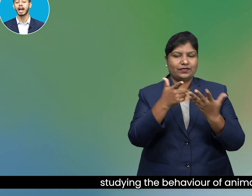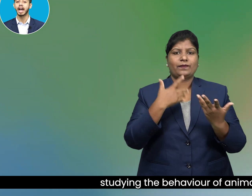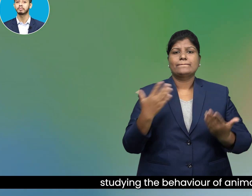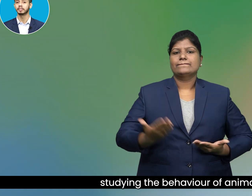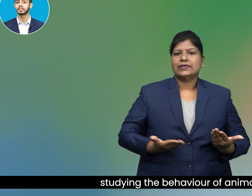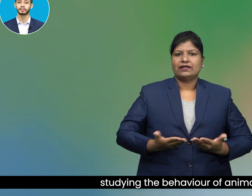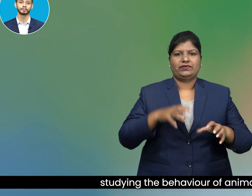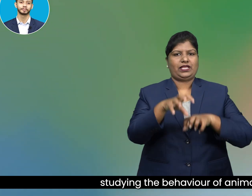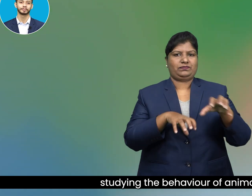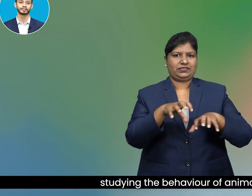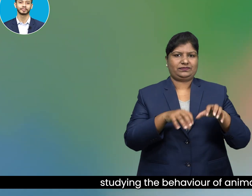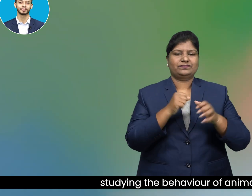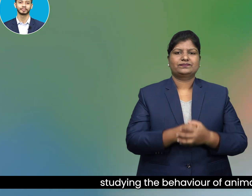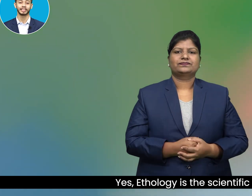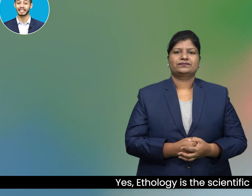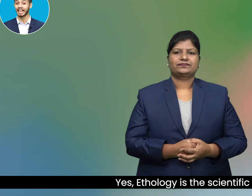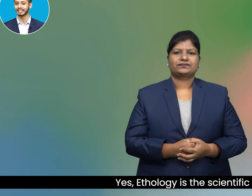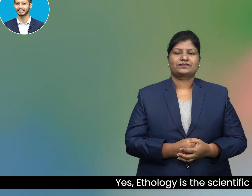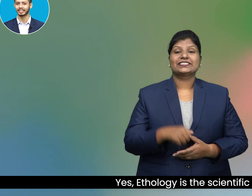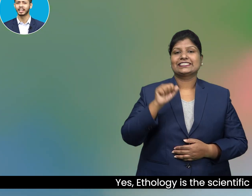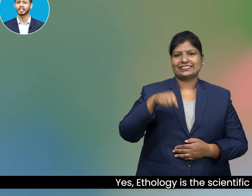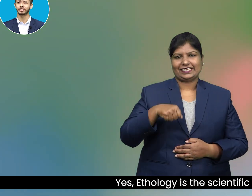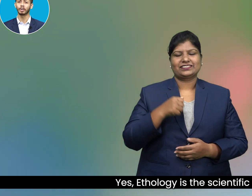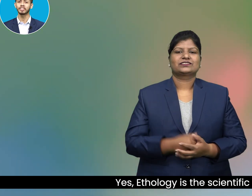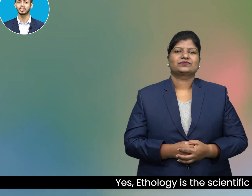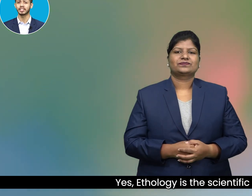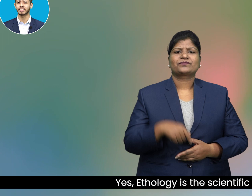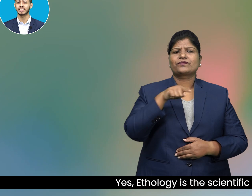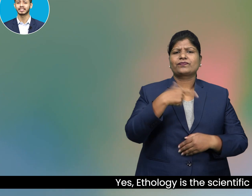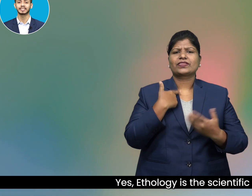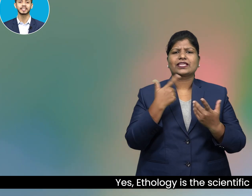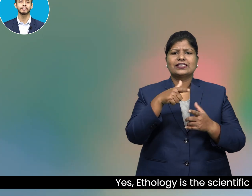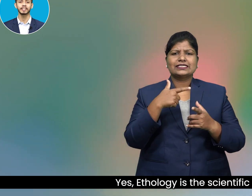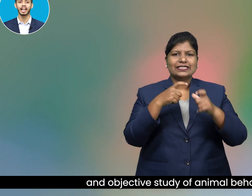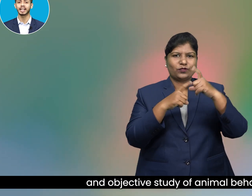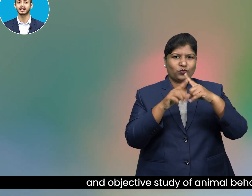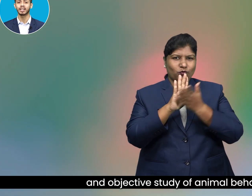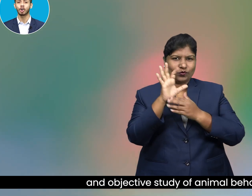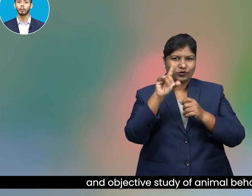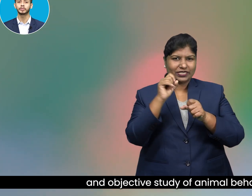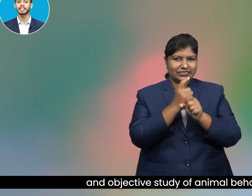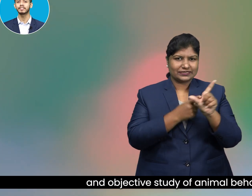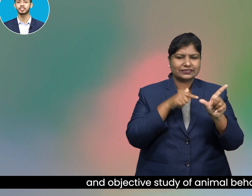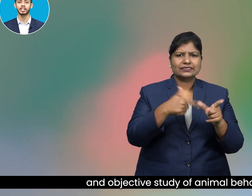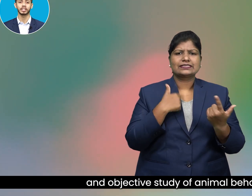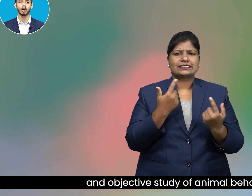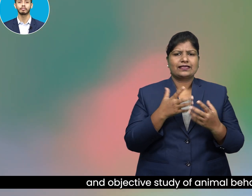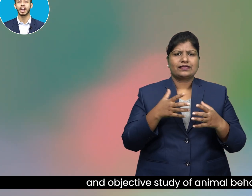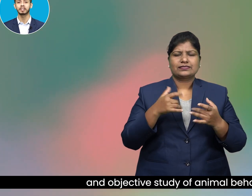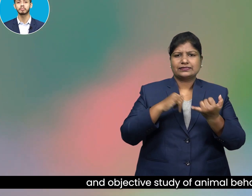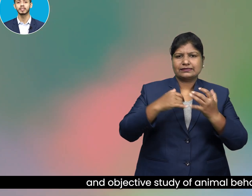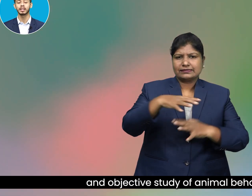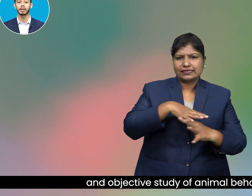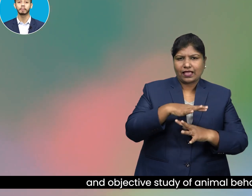of animals. Yes, ethology is a scientific and objective study